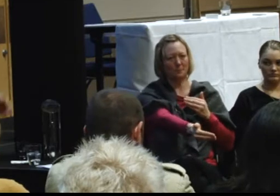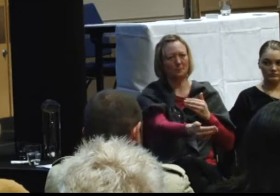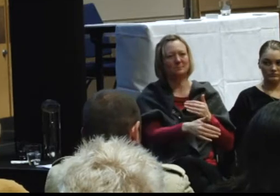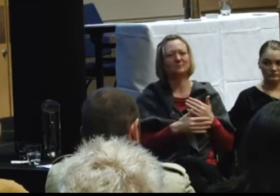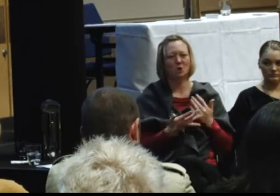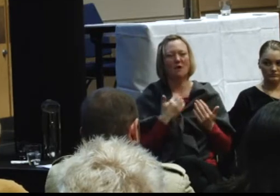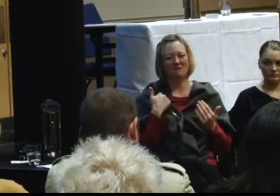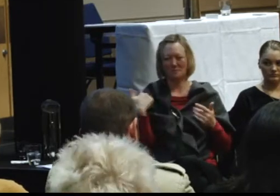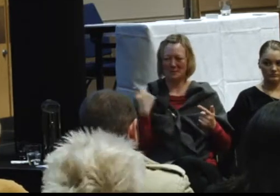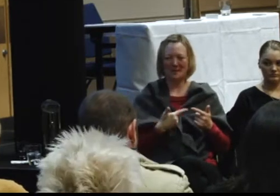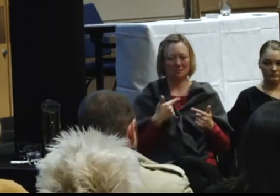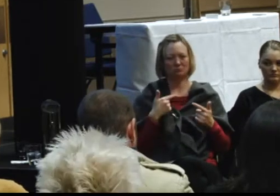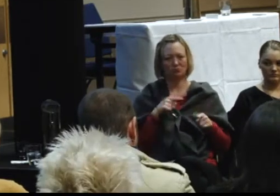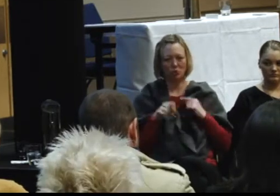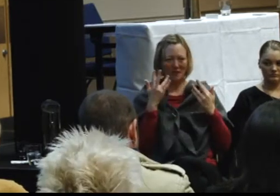to think about this for quite a while.